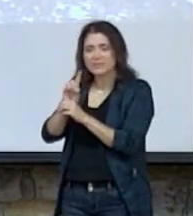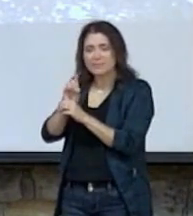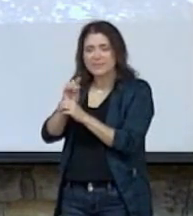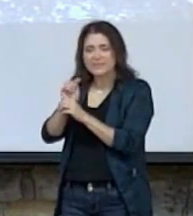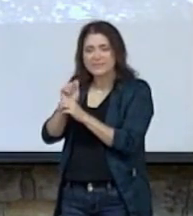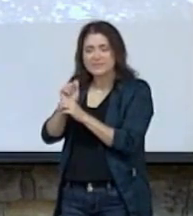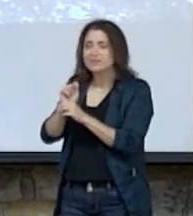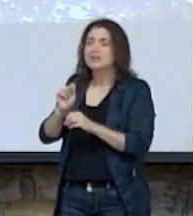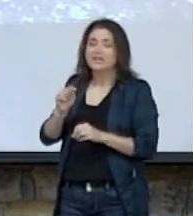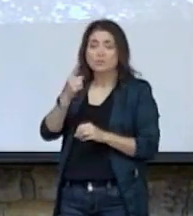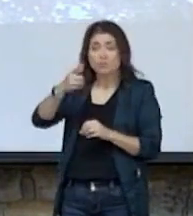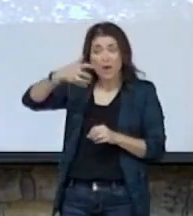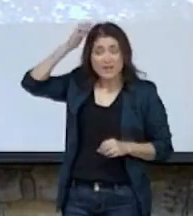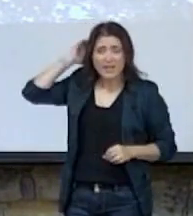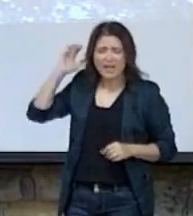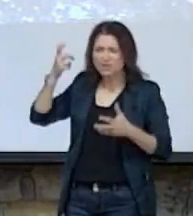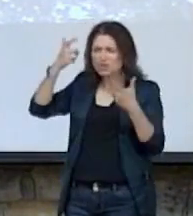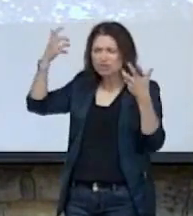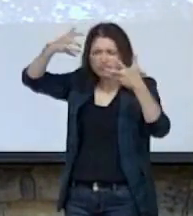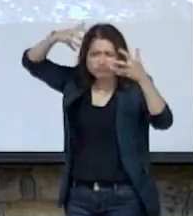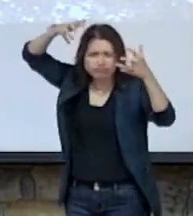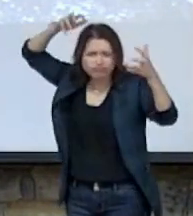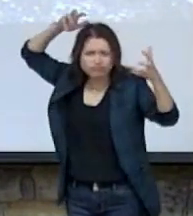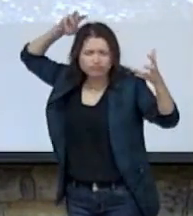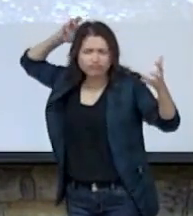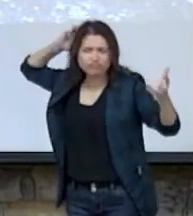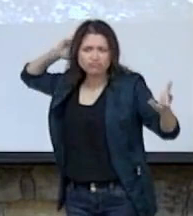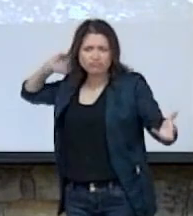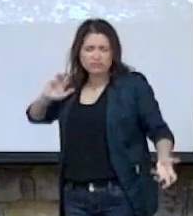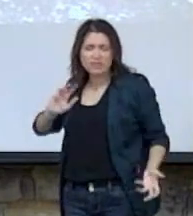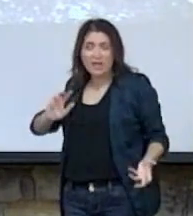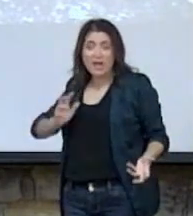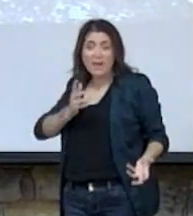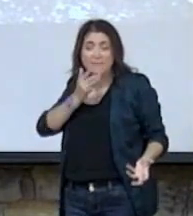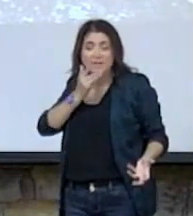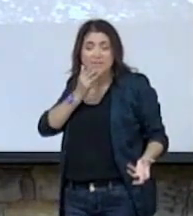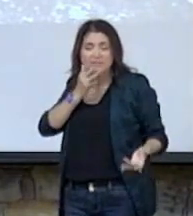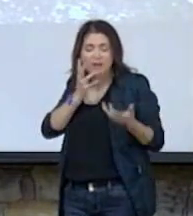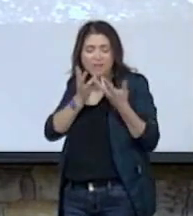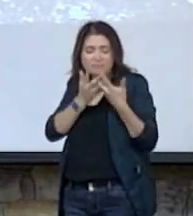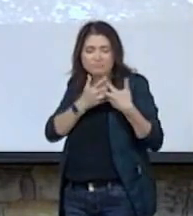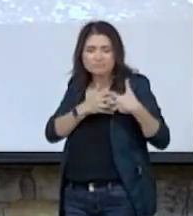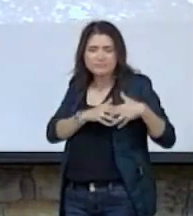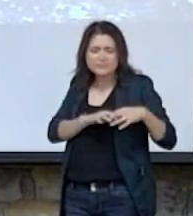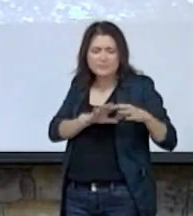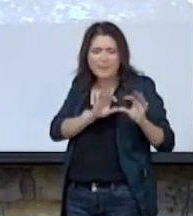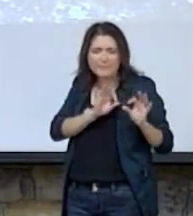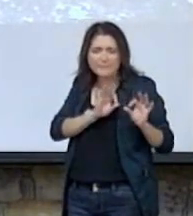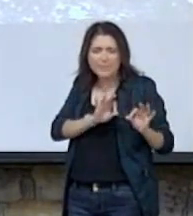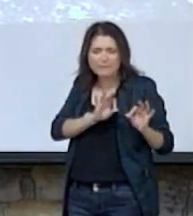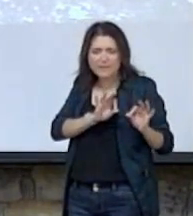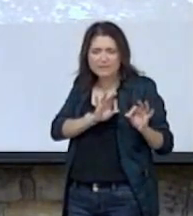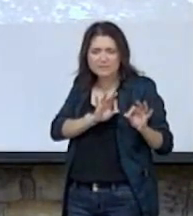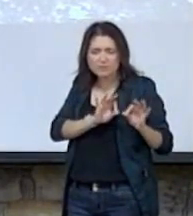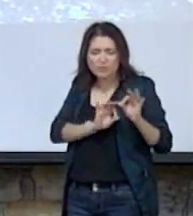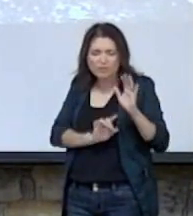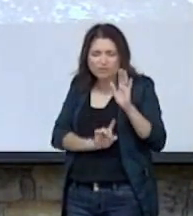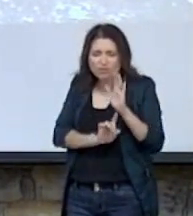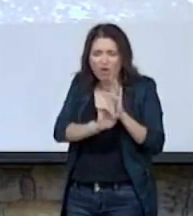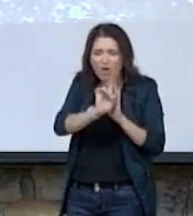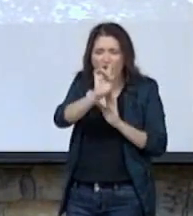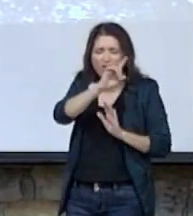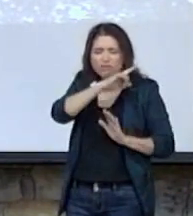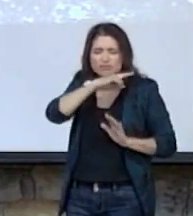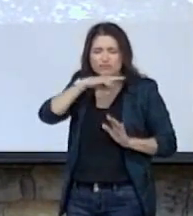was fascinating. He had this huge mane, but his color blended in perfectly with the tall, dry grass. And so